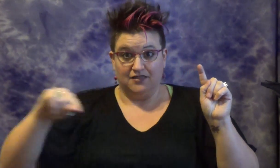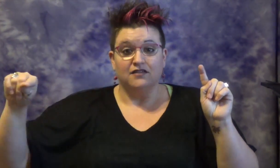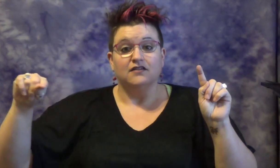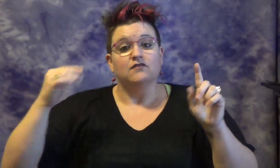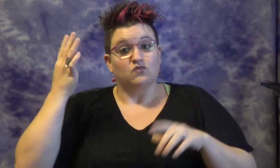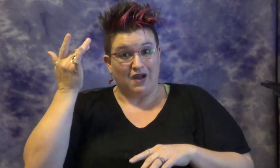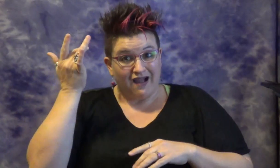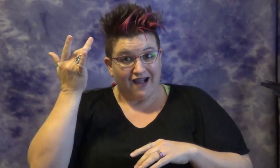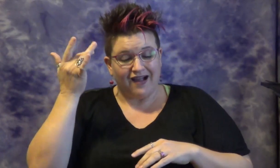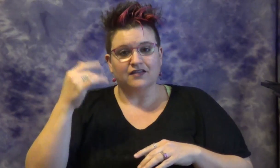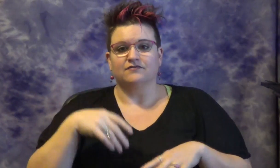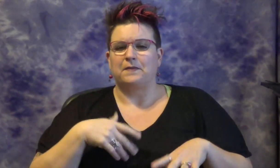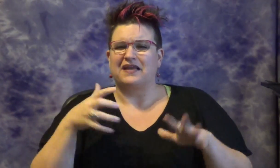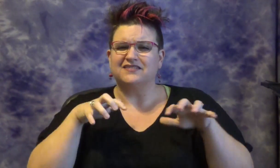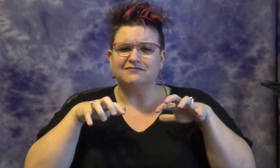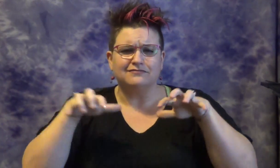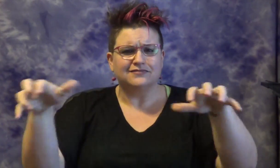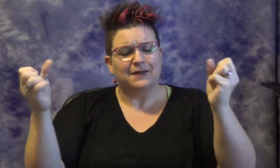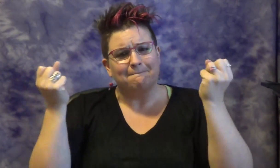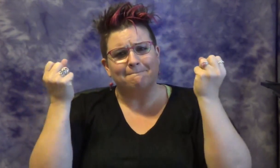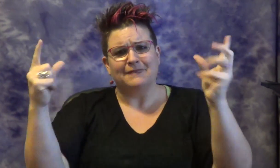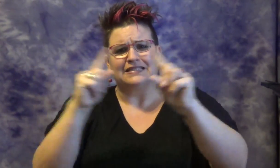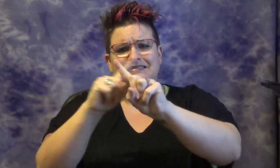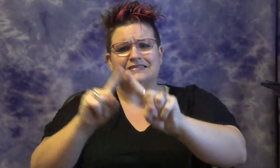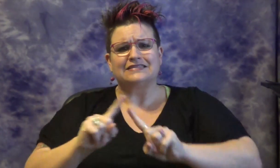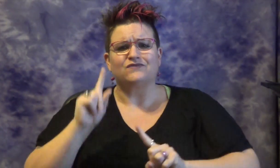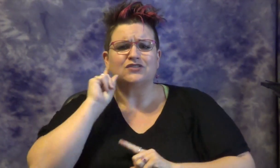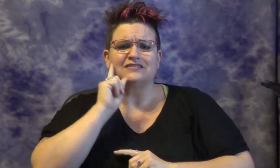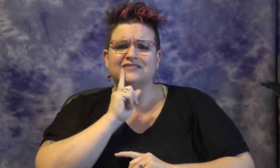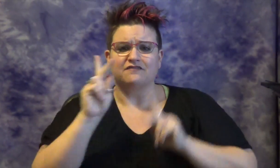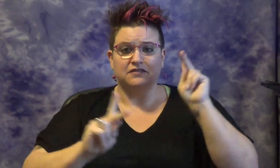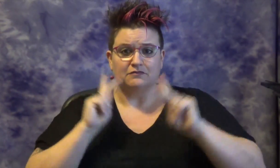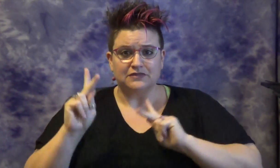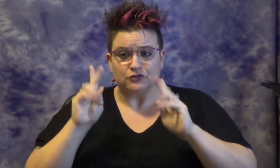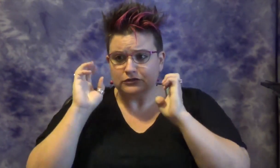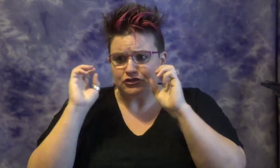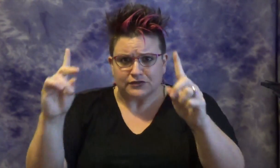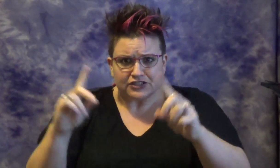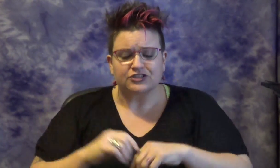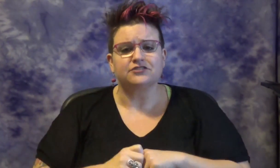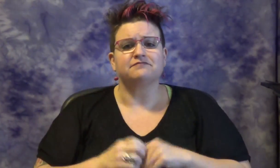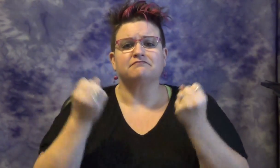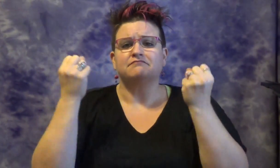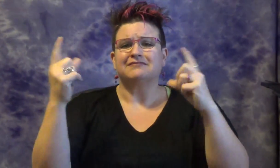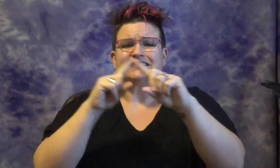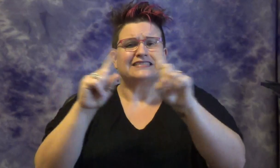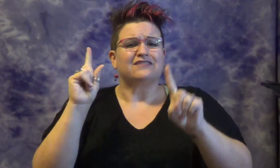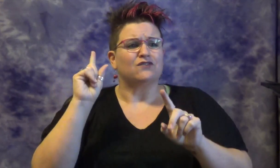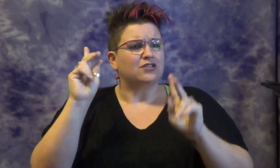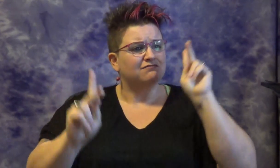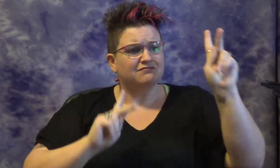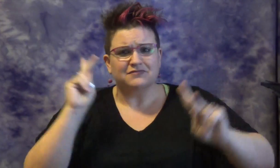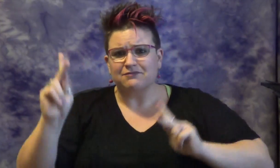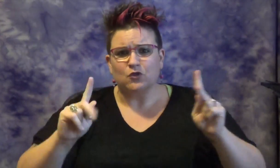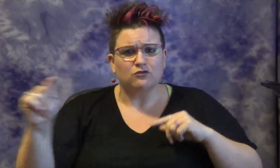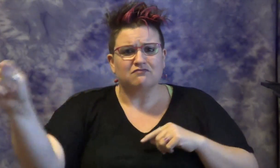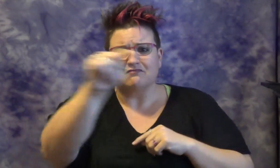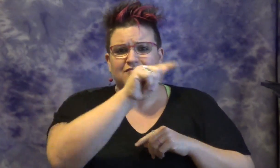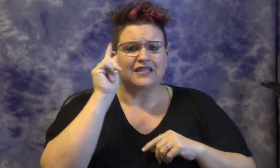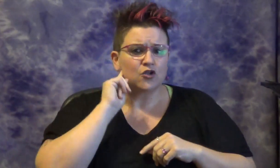that continuum of language use you have to realize there's so many deaf people that actually fit into